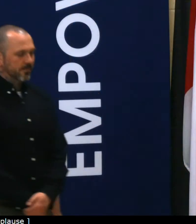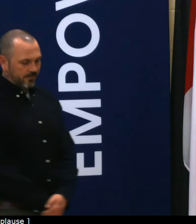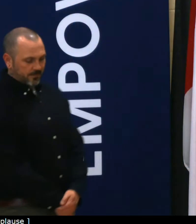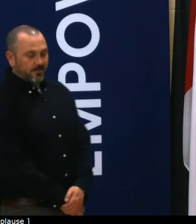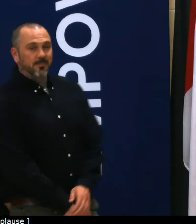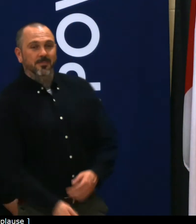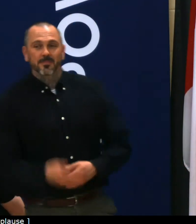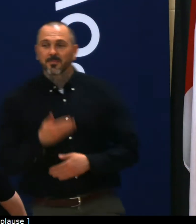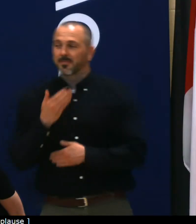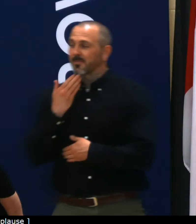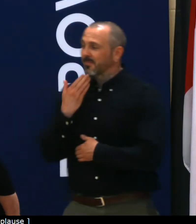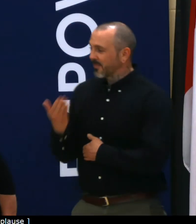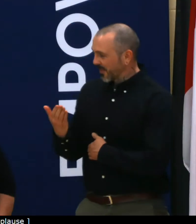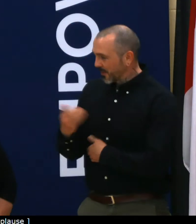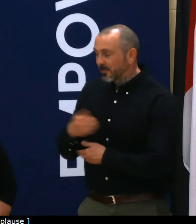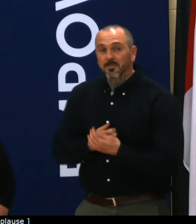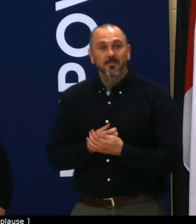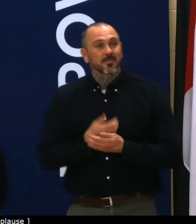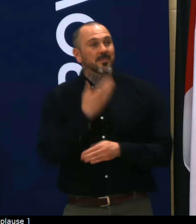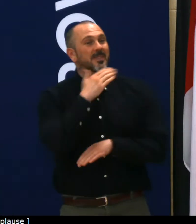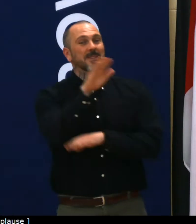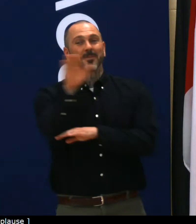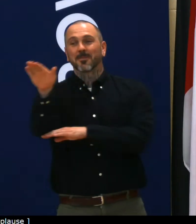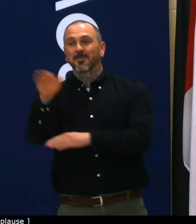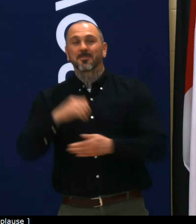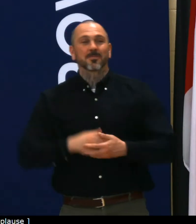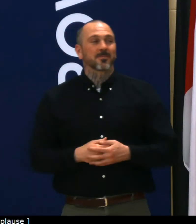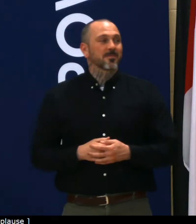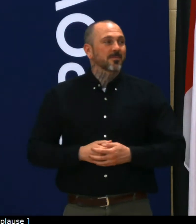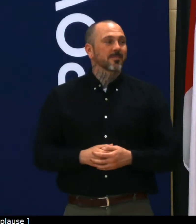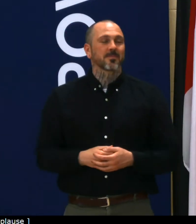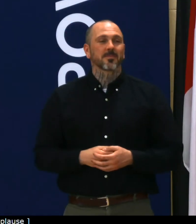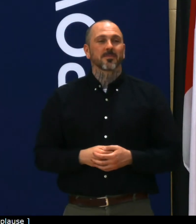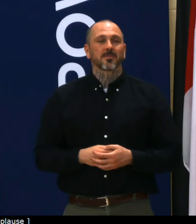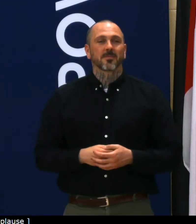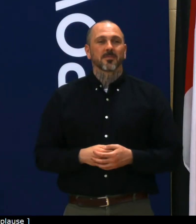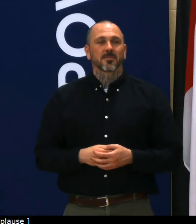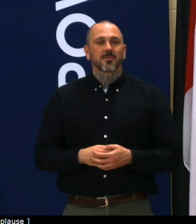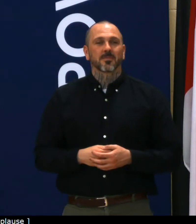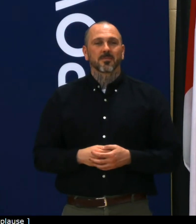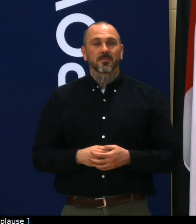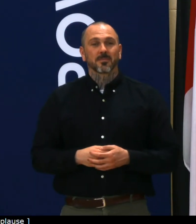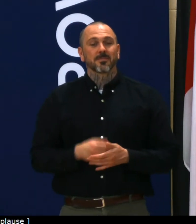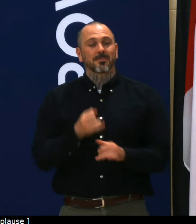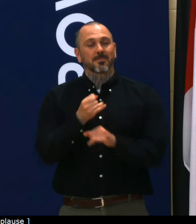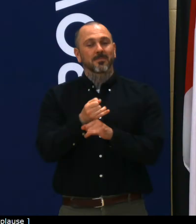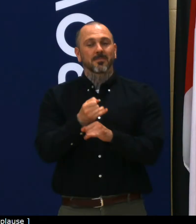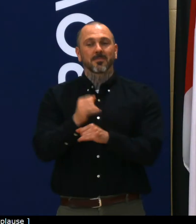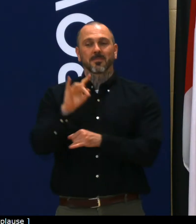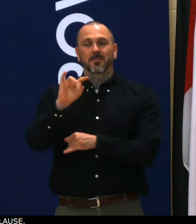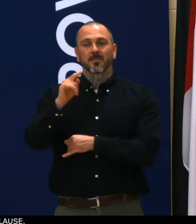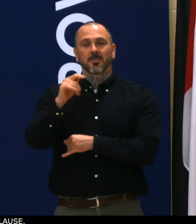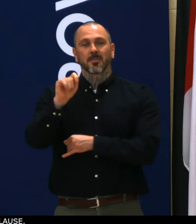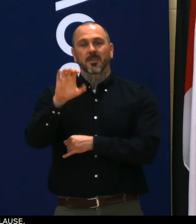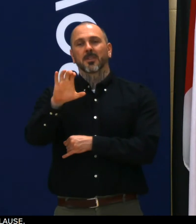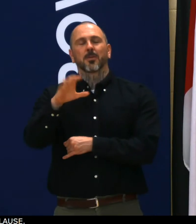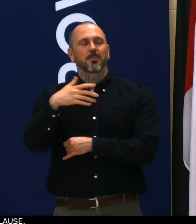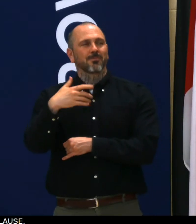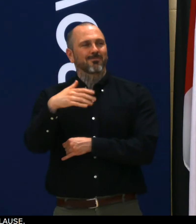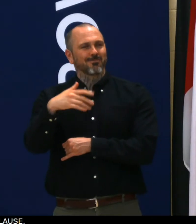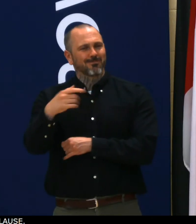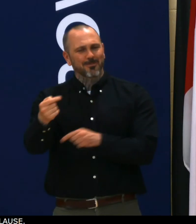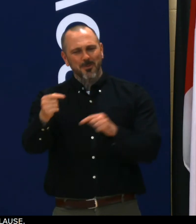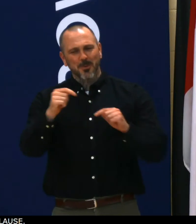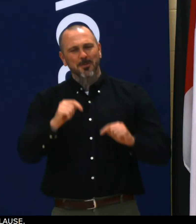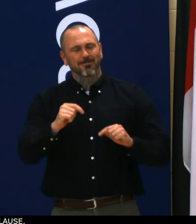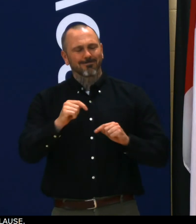Thank you, Jason, and good afternoon, everybody. You know, I always love coming to the Kingstec campus. A number of years ago, I had